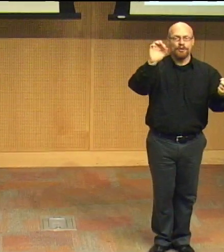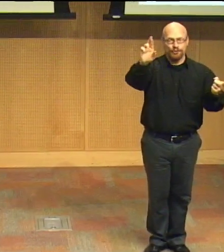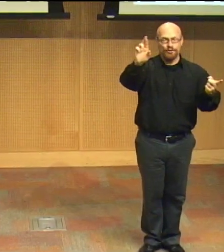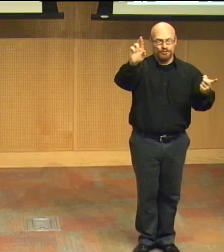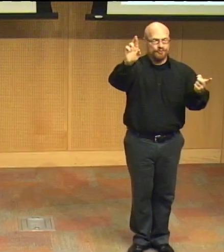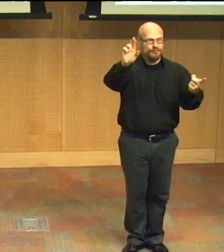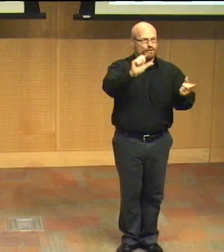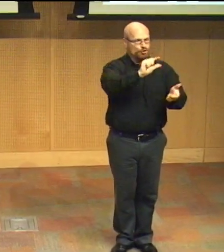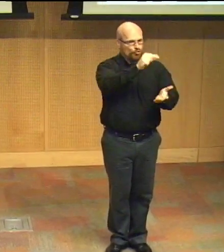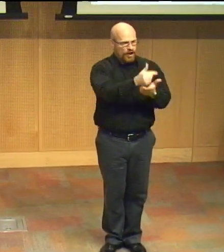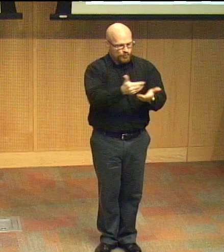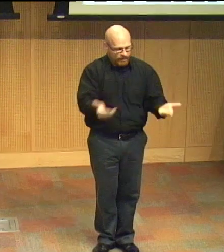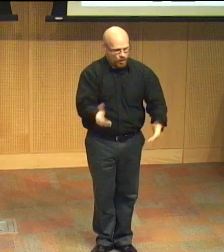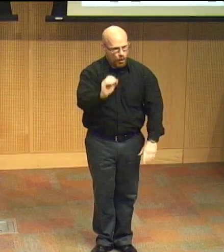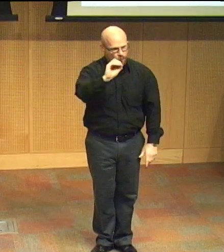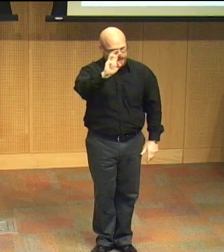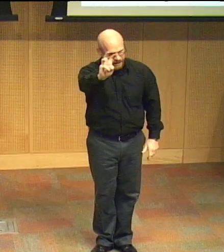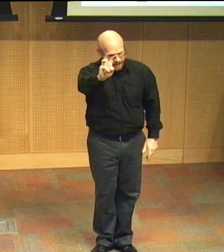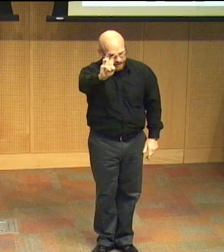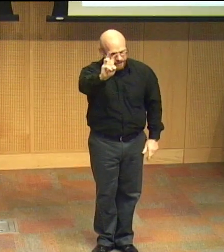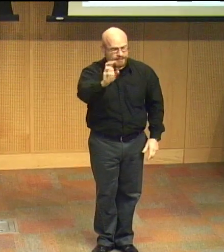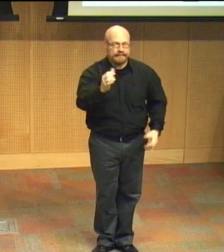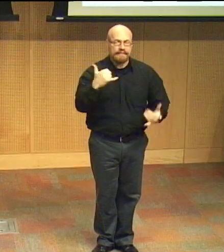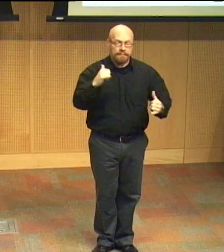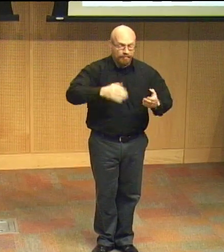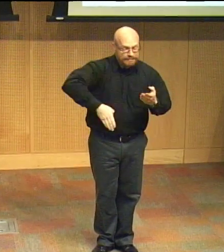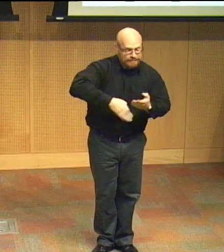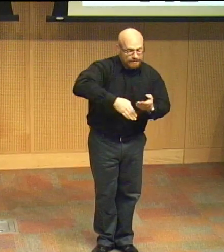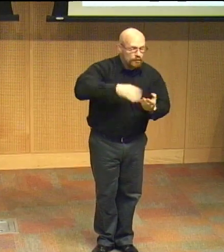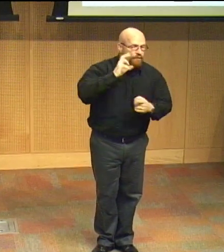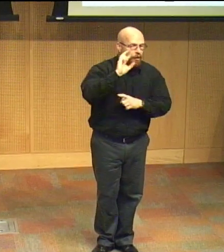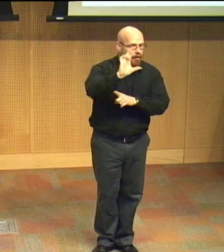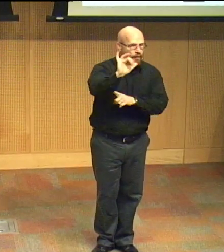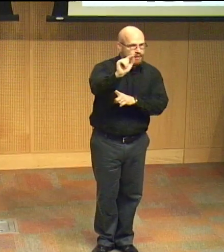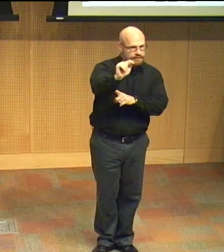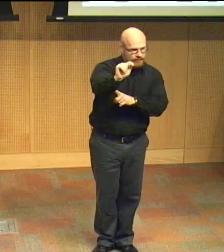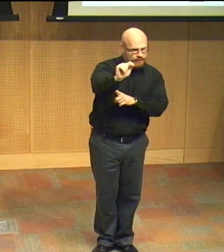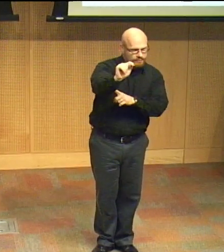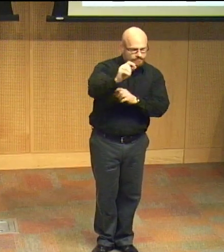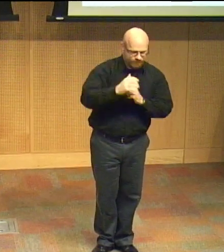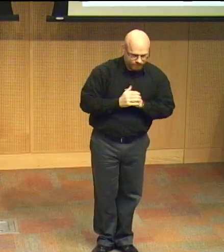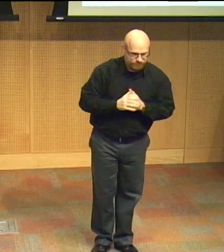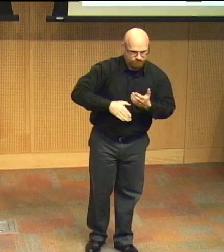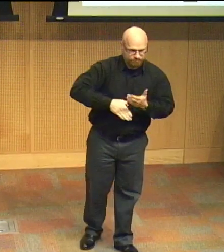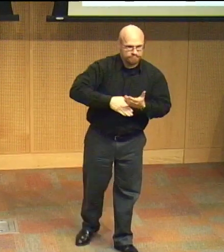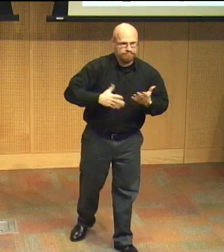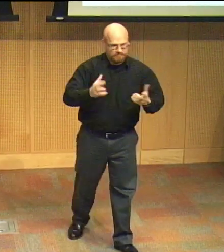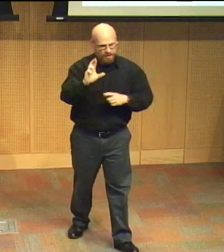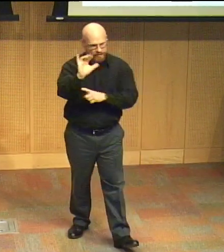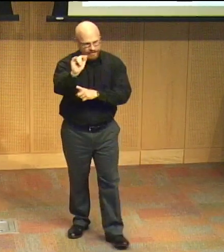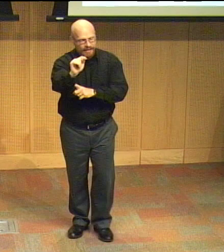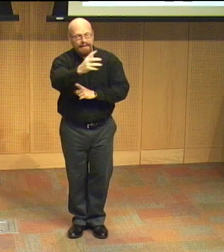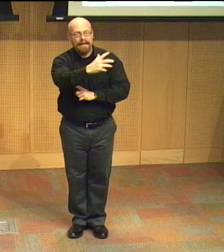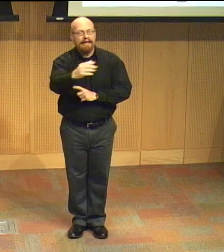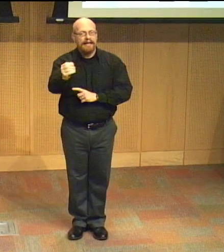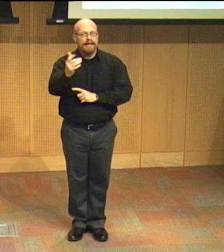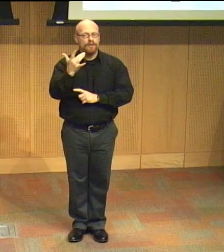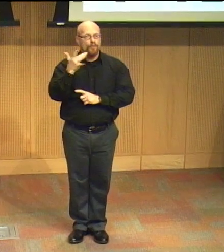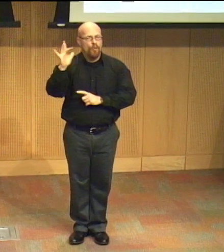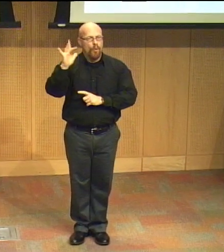Dr. Miller graduated from RIT in 1906. She was a soccer player for RIT. And she is a gold medalist for